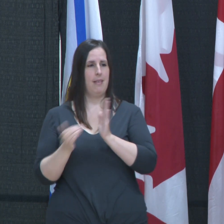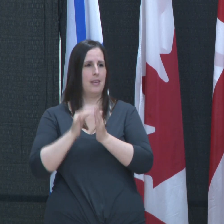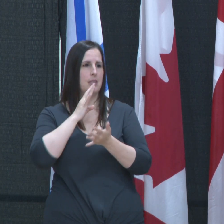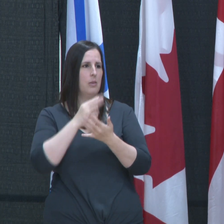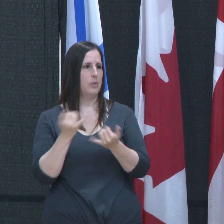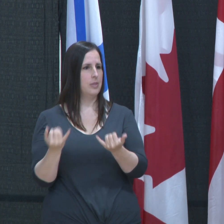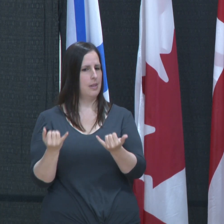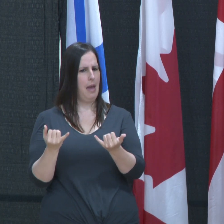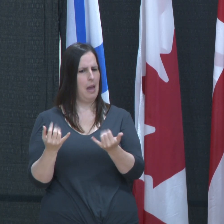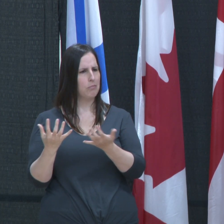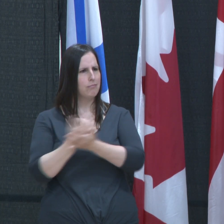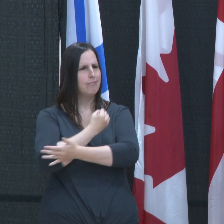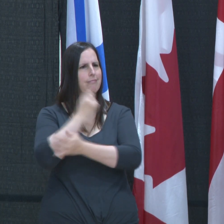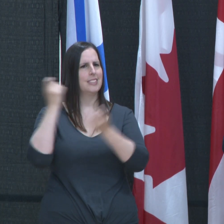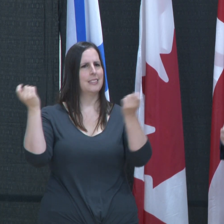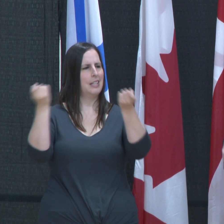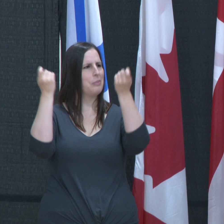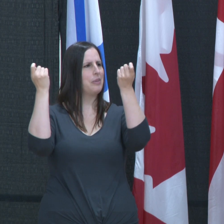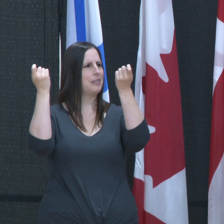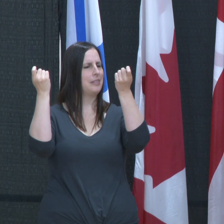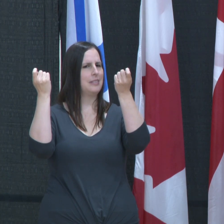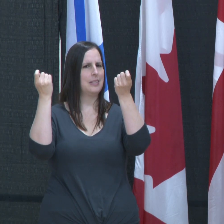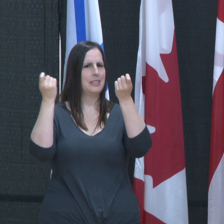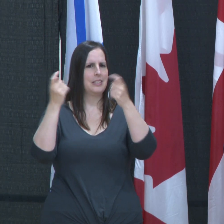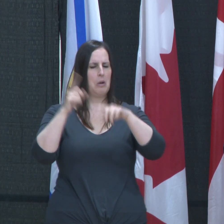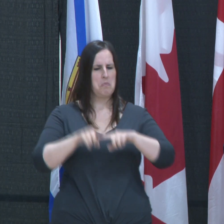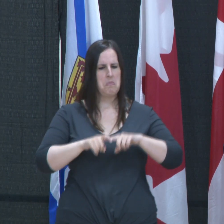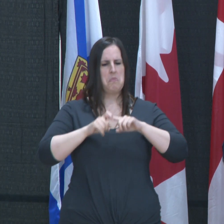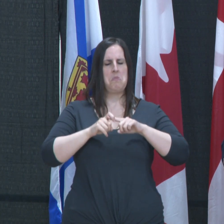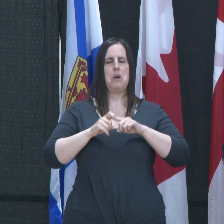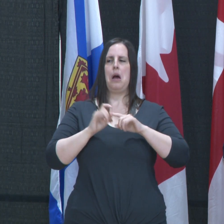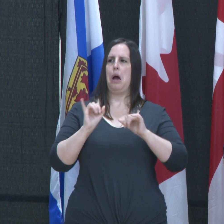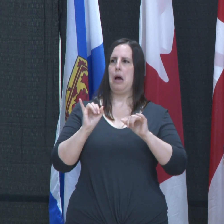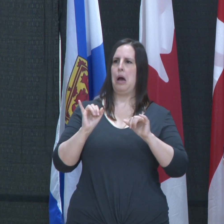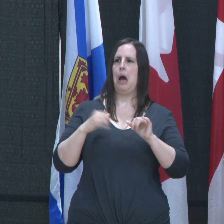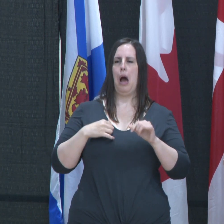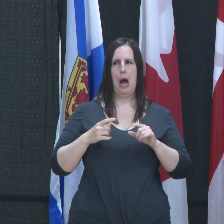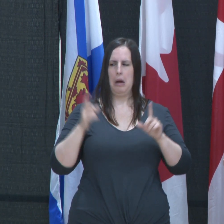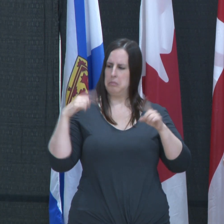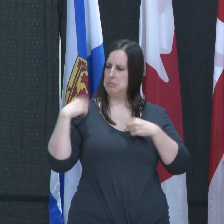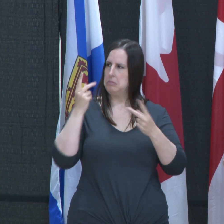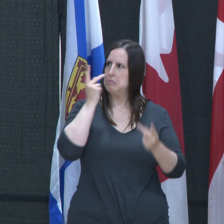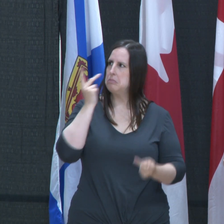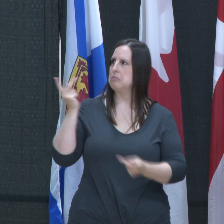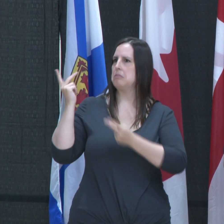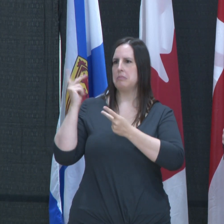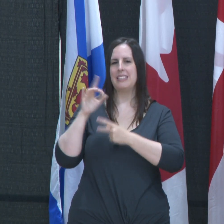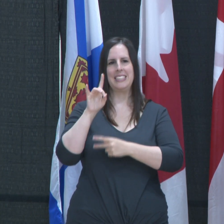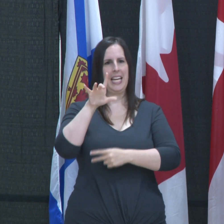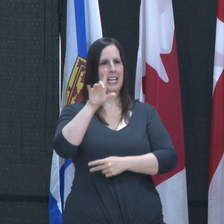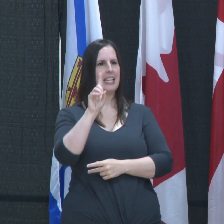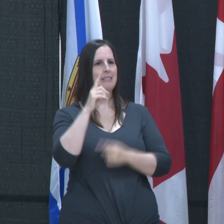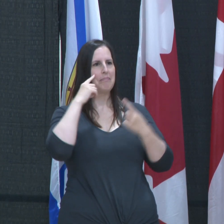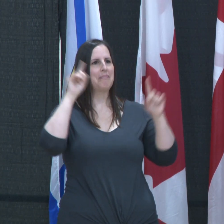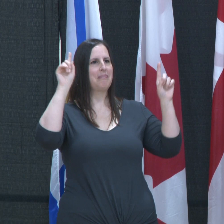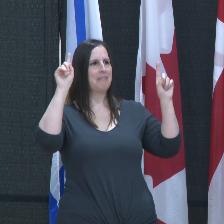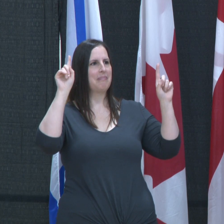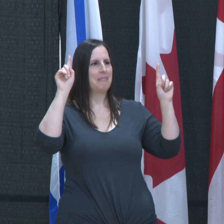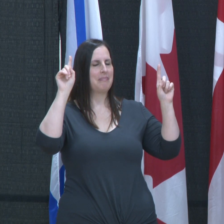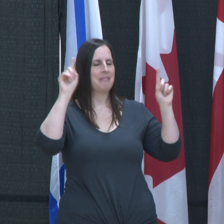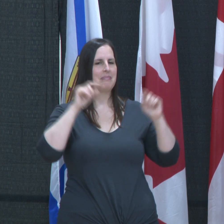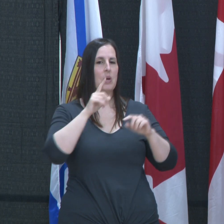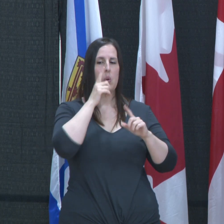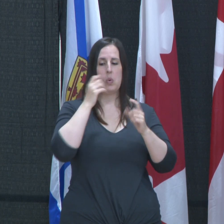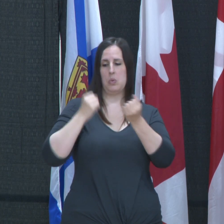a time to celebrate, to share a moment with your classmates, your teachers, your family, and to thank all those